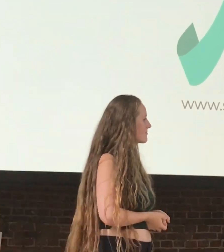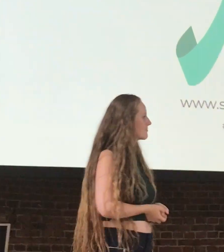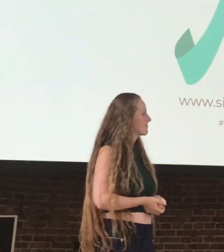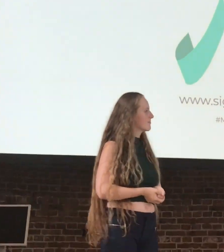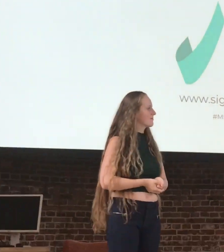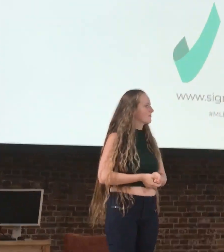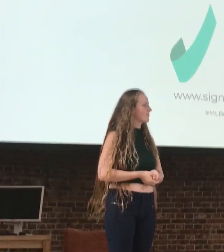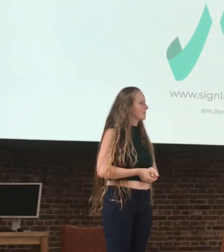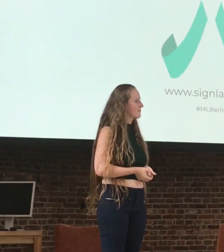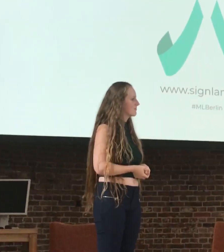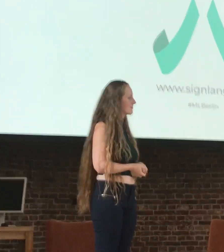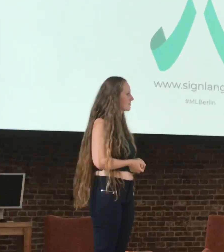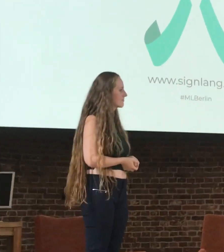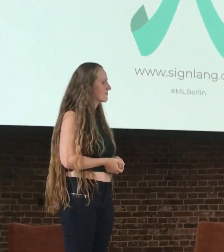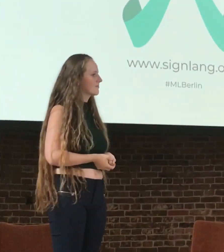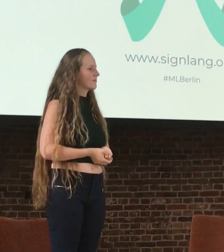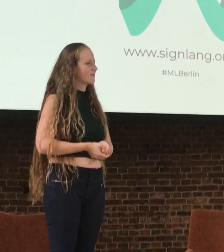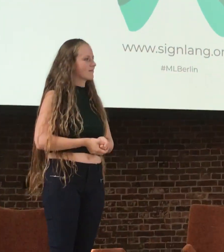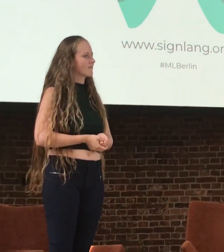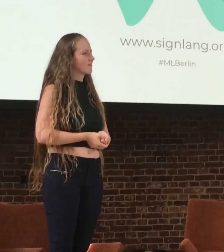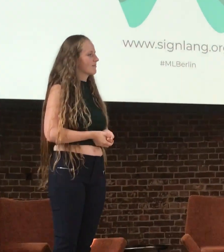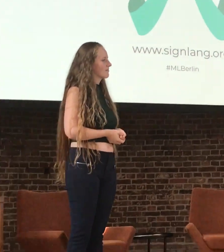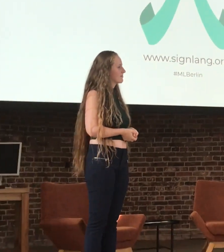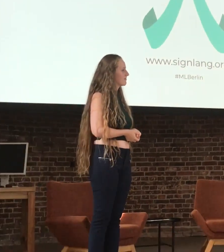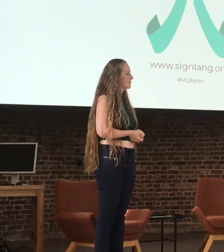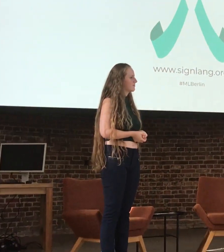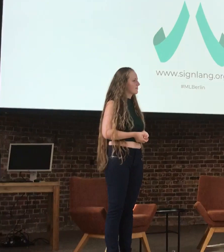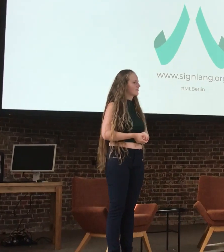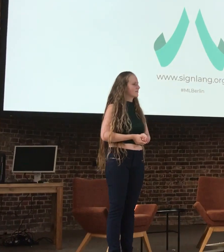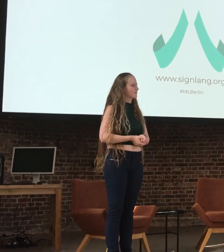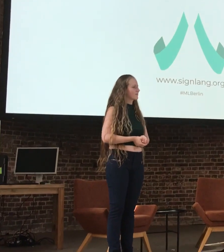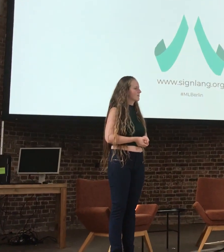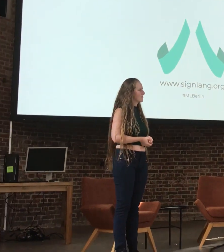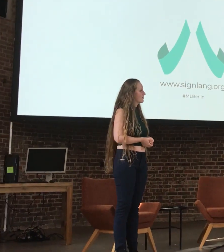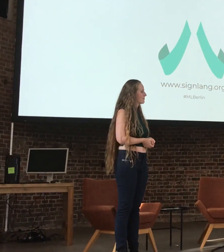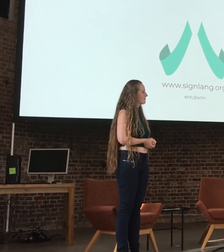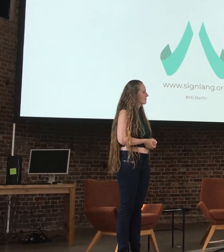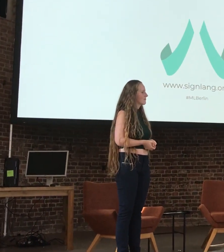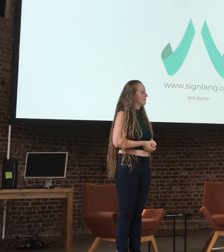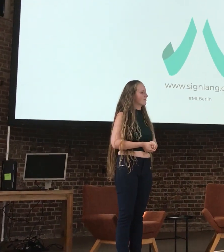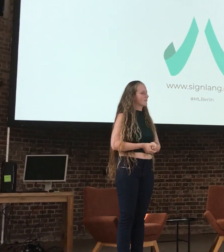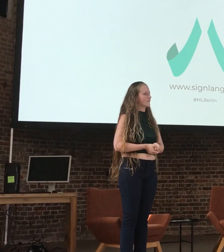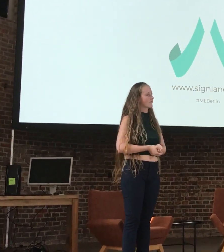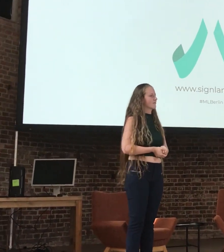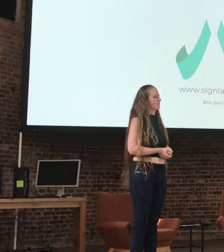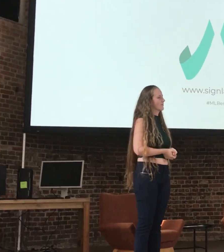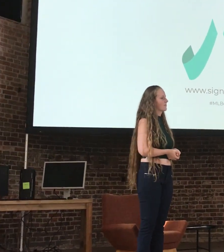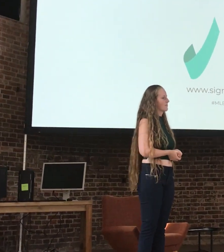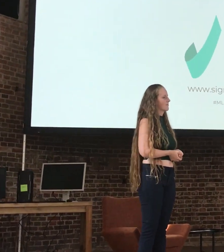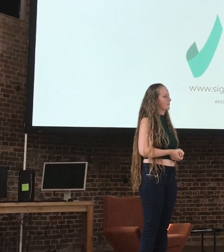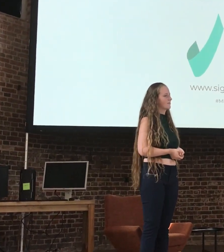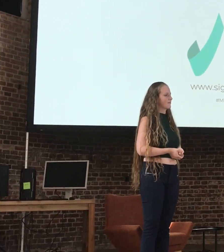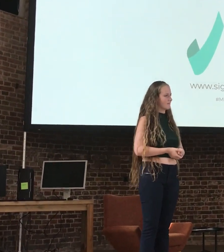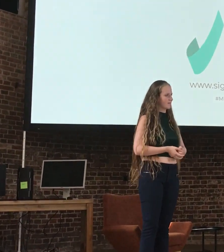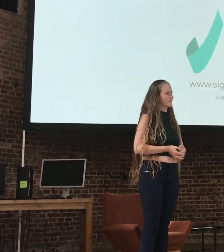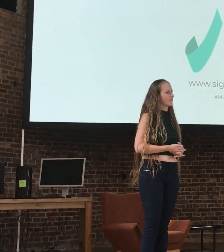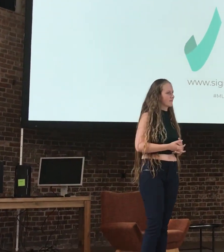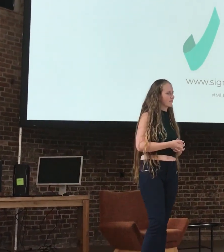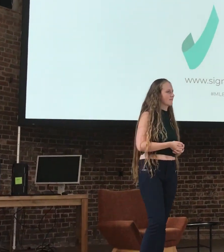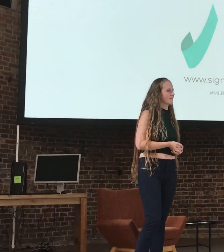So we would like you to imagine a world where one day we have the data set to be able to power things like a